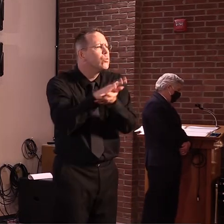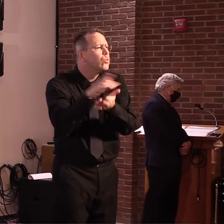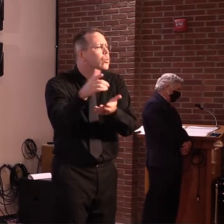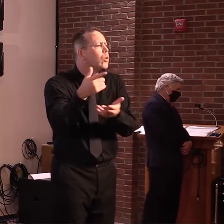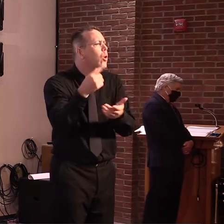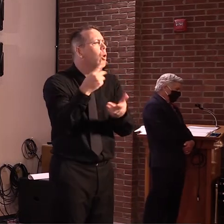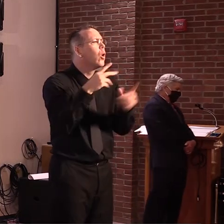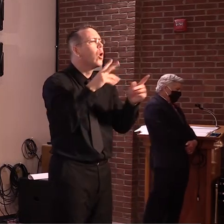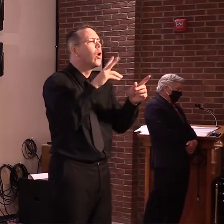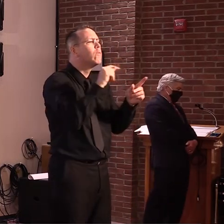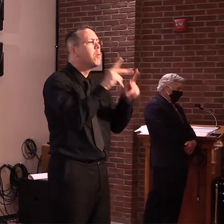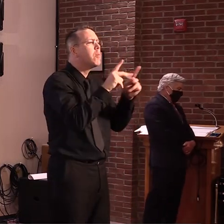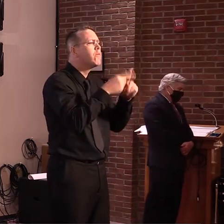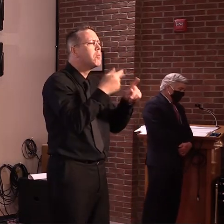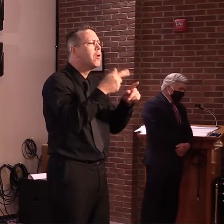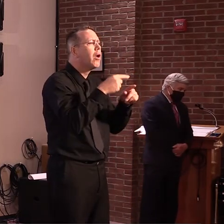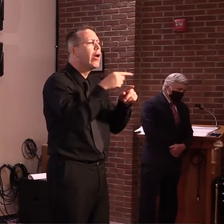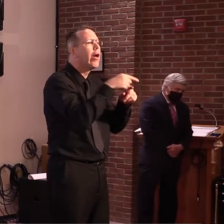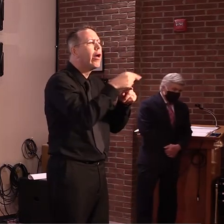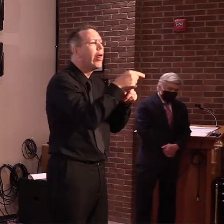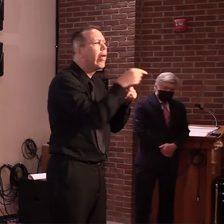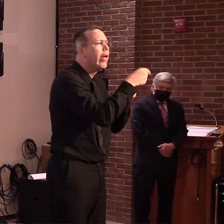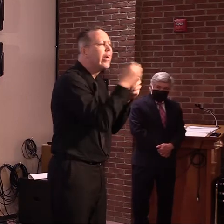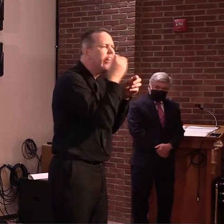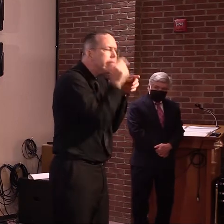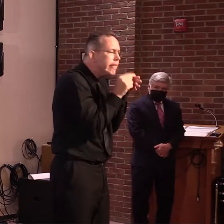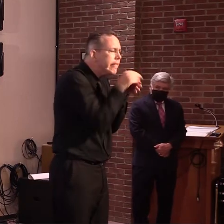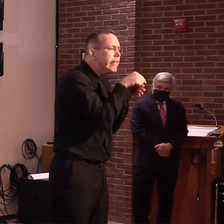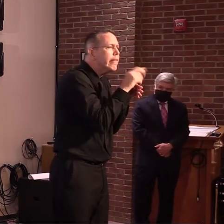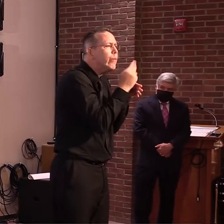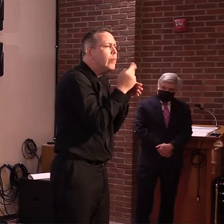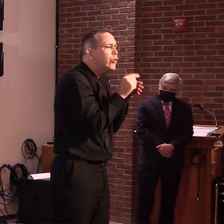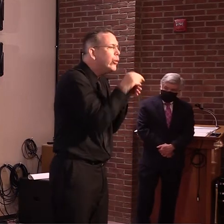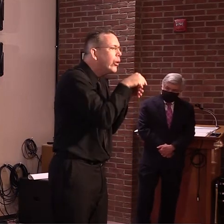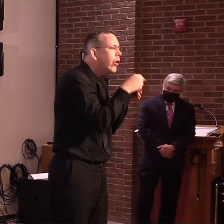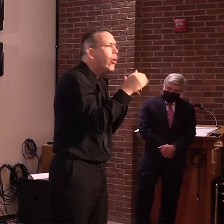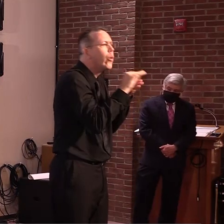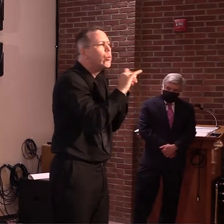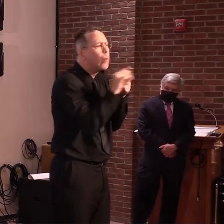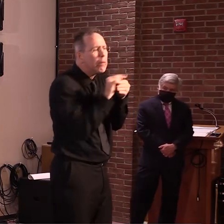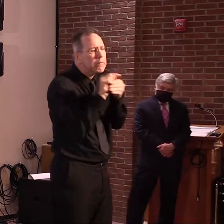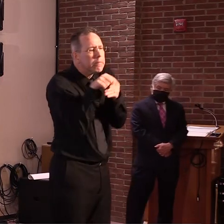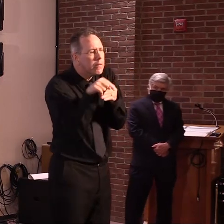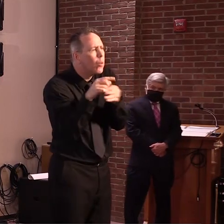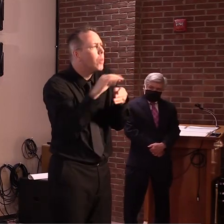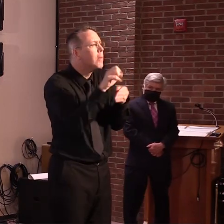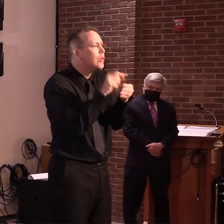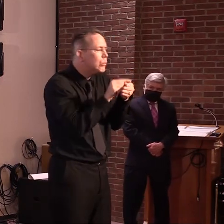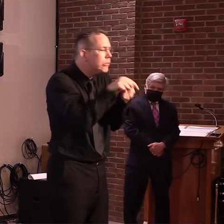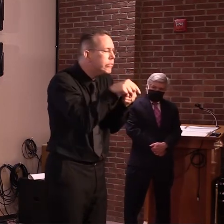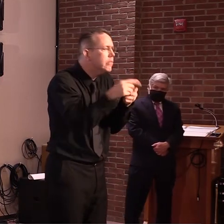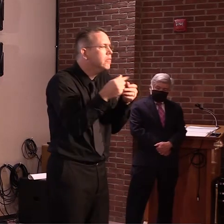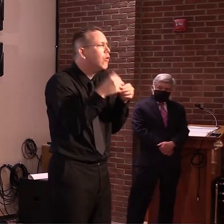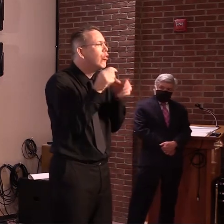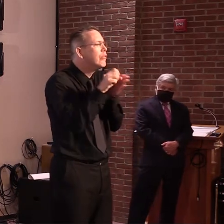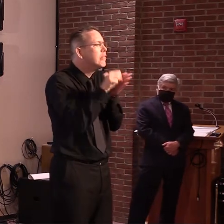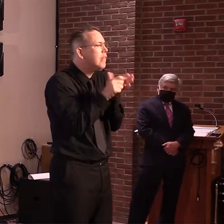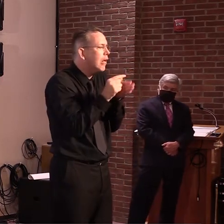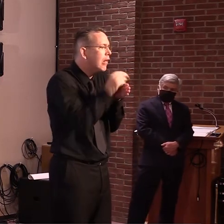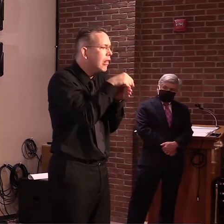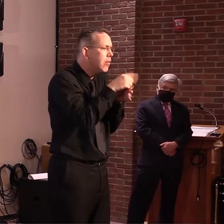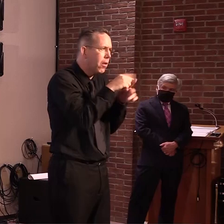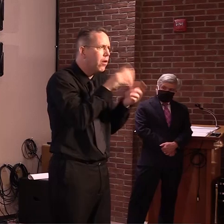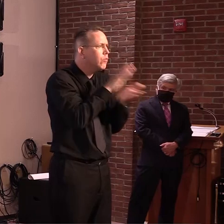that are in New Hampshire or New York, say, because they're part of a school district